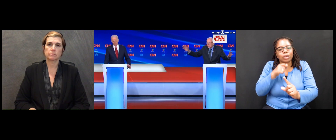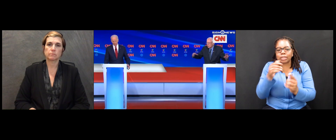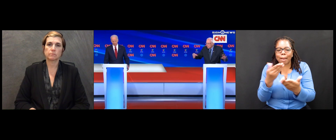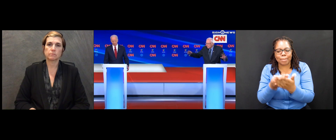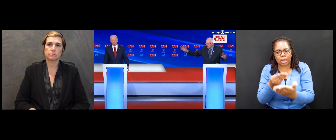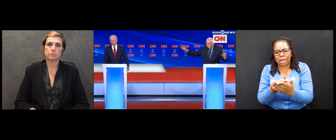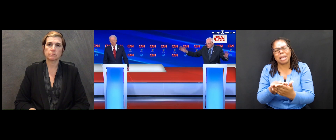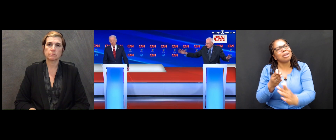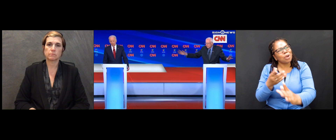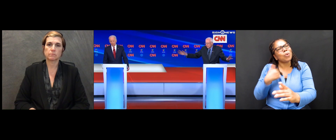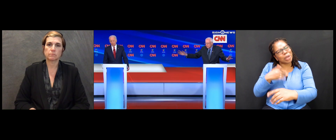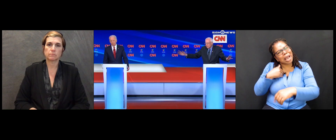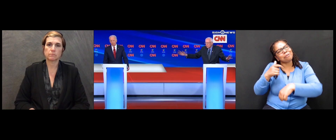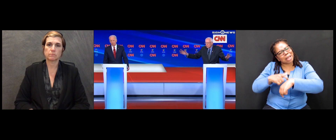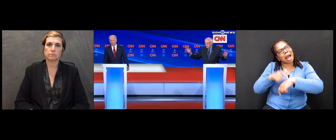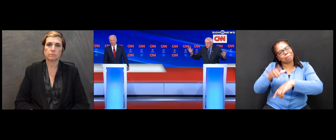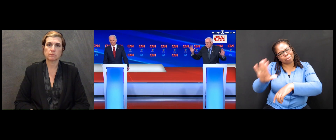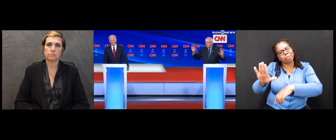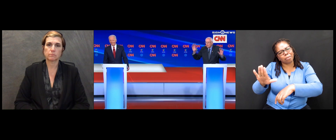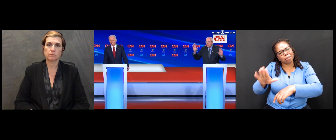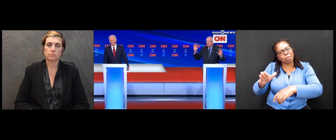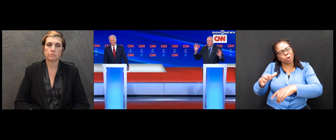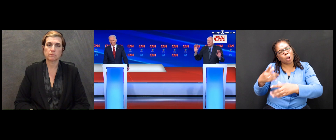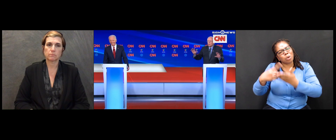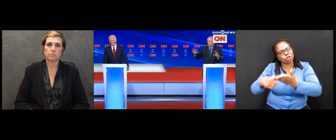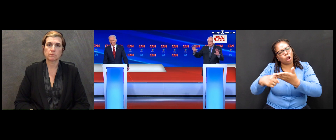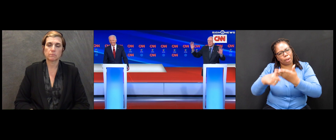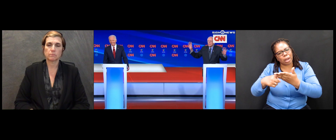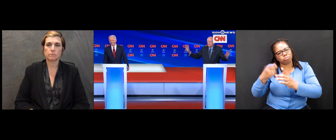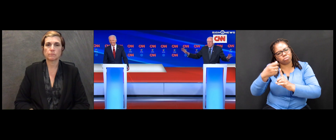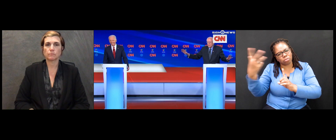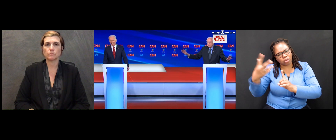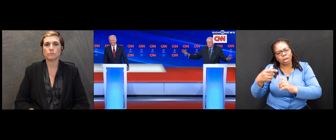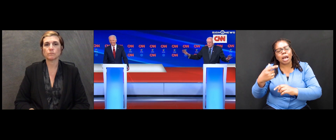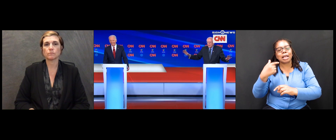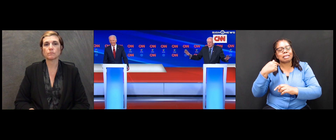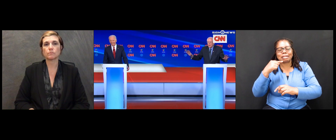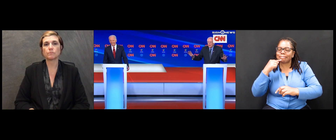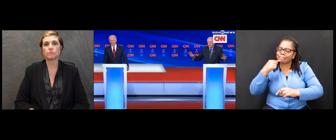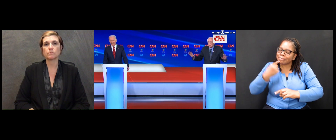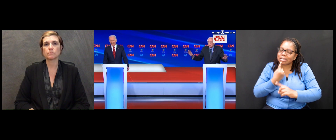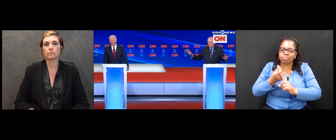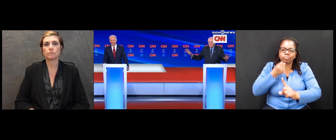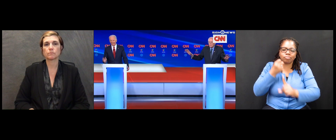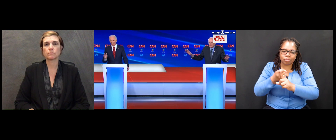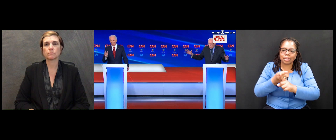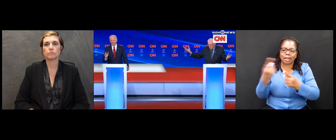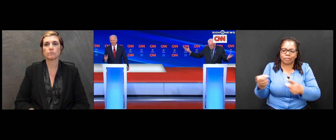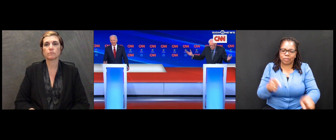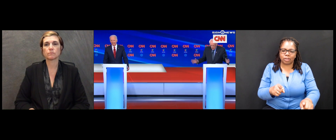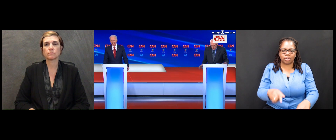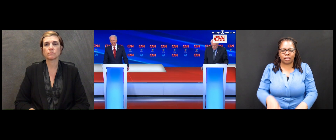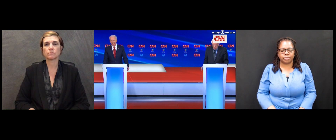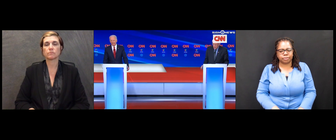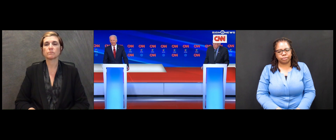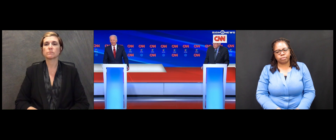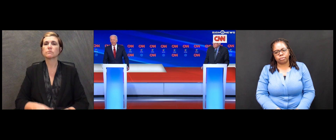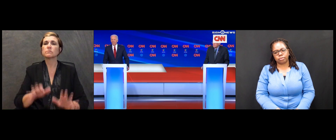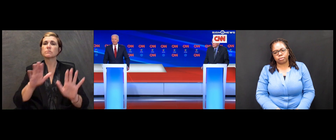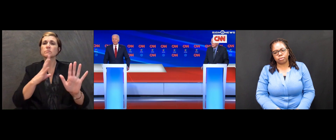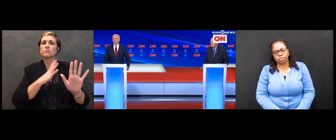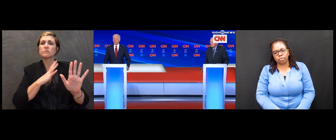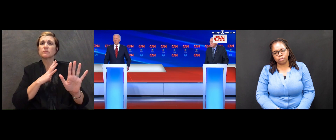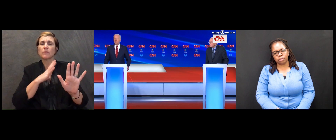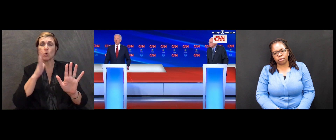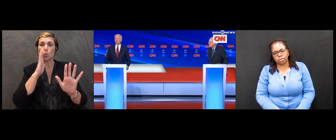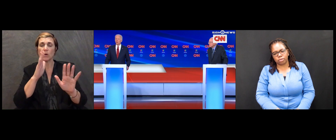here. We have time to talk about this. This is a world-shaking event. I understand. I just want to give him a chance to respond, okay, and then we can come fine, back let's to stay you. On. We're